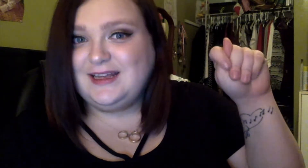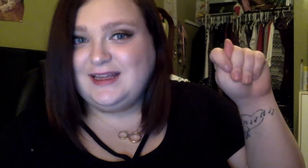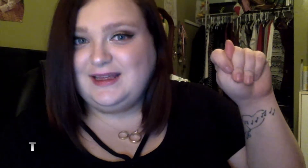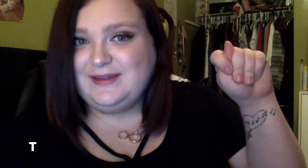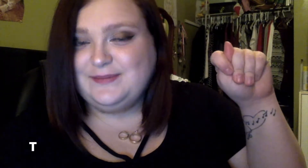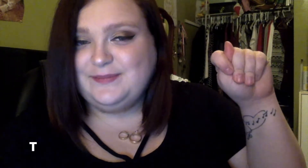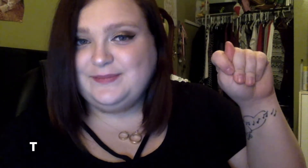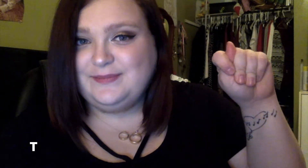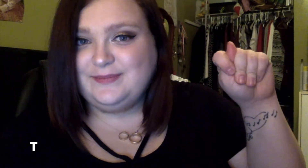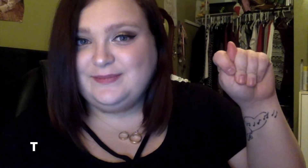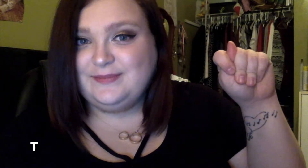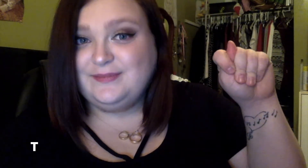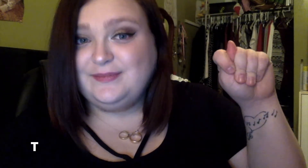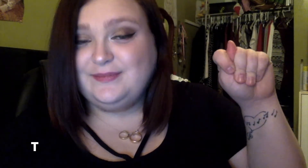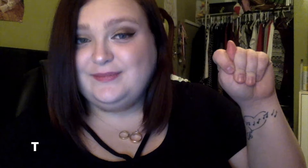T,